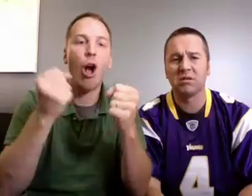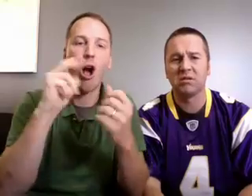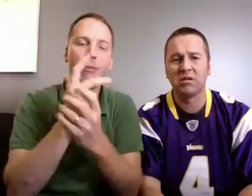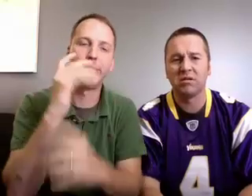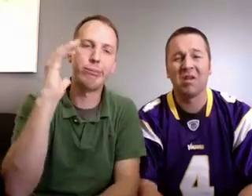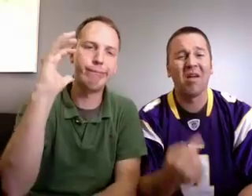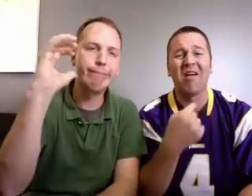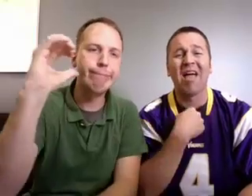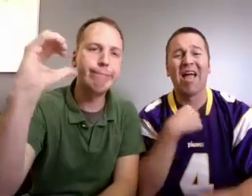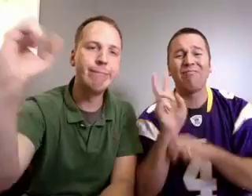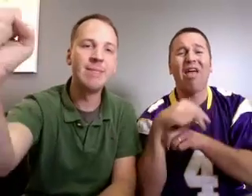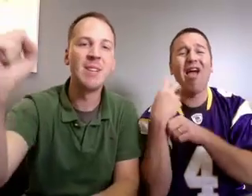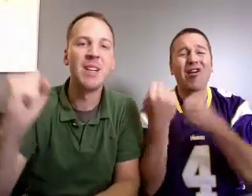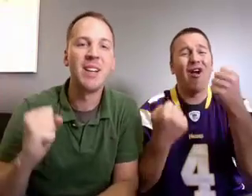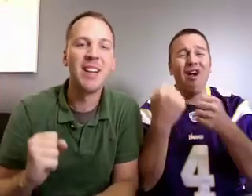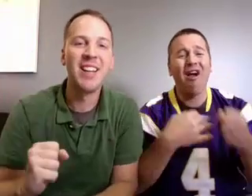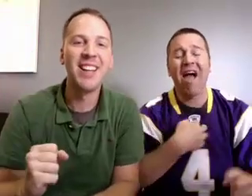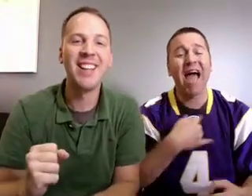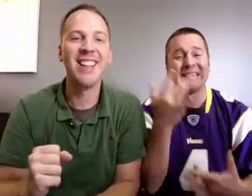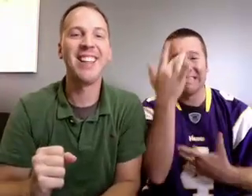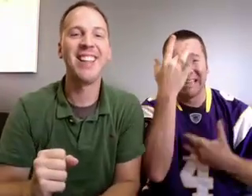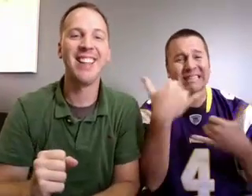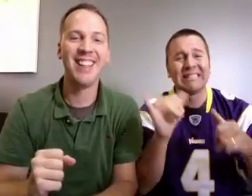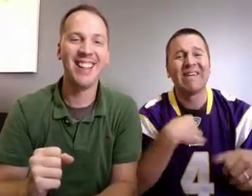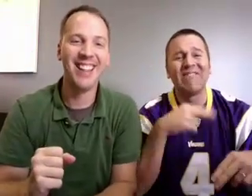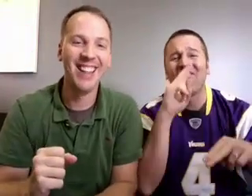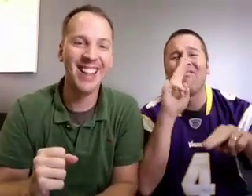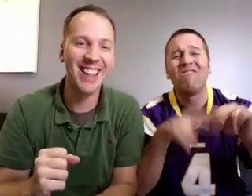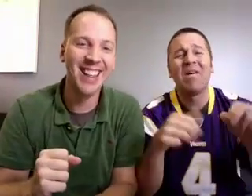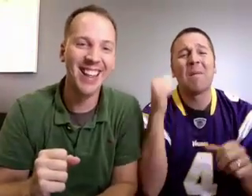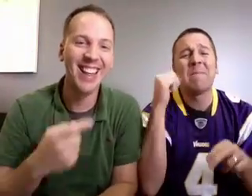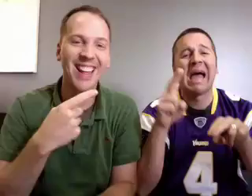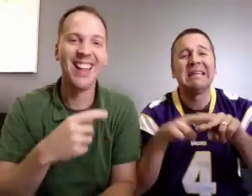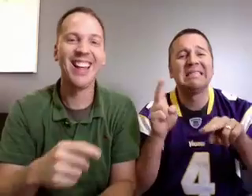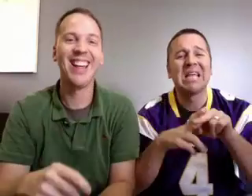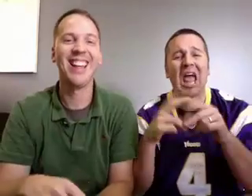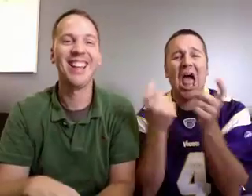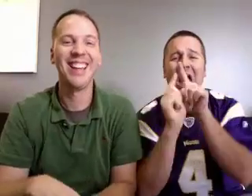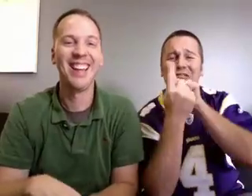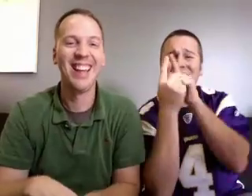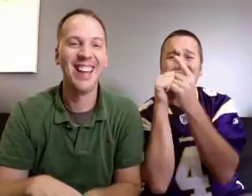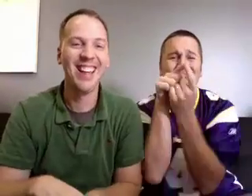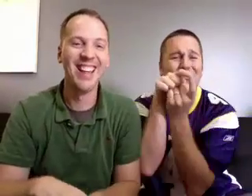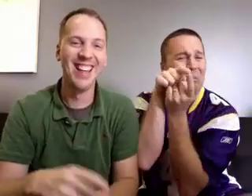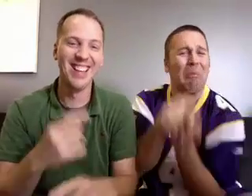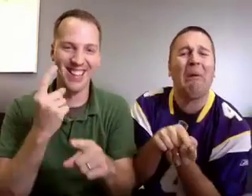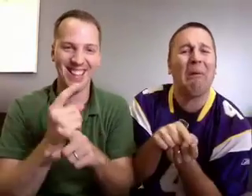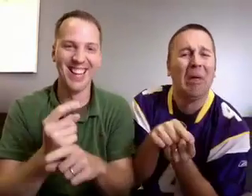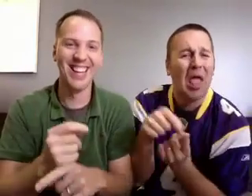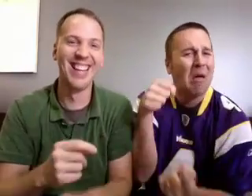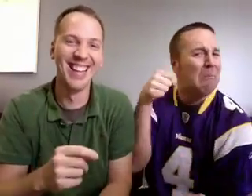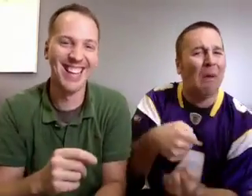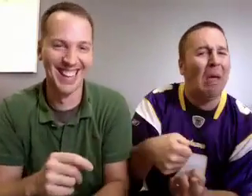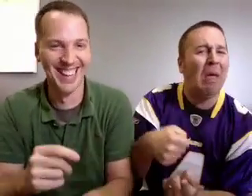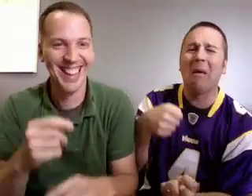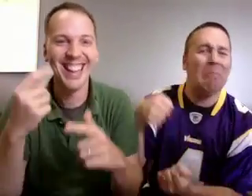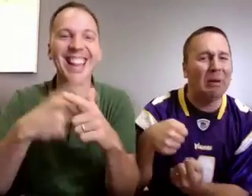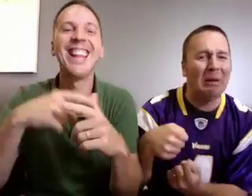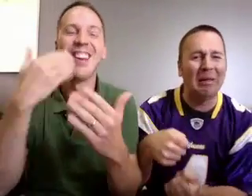our Escort, and we hopped in and we took off. I loved being in the car. Even though I was sick, I had so much fun in the back seat. I'd pull Ben down and I just smash him,